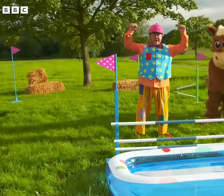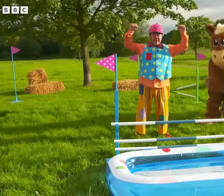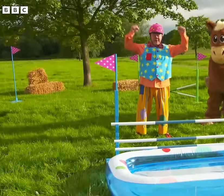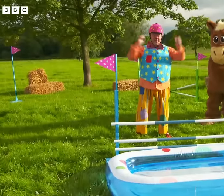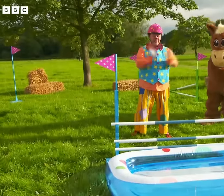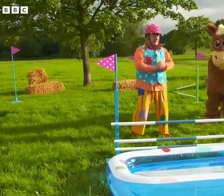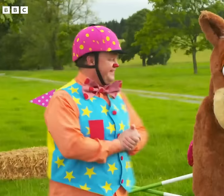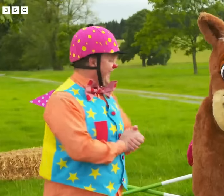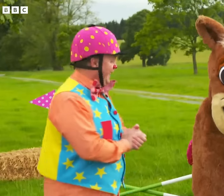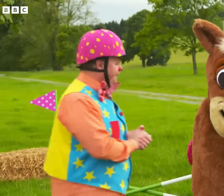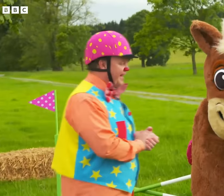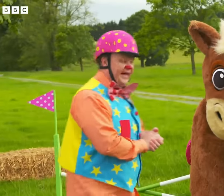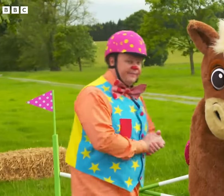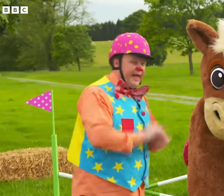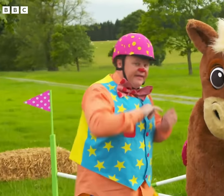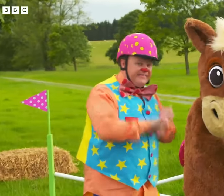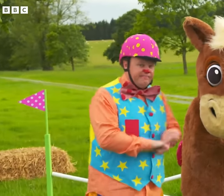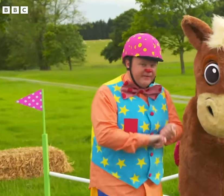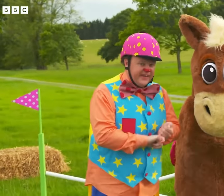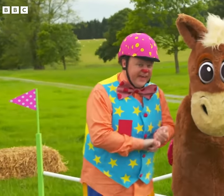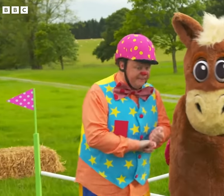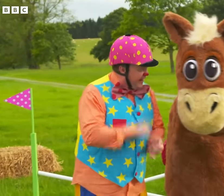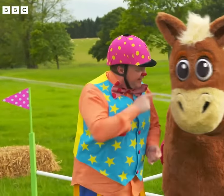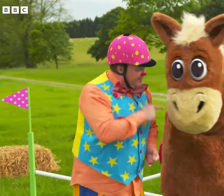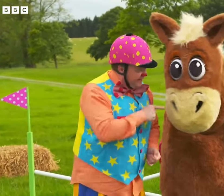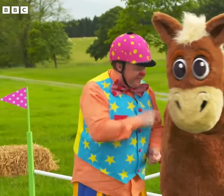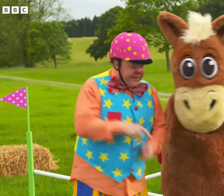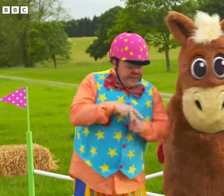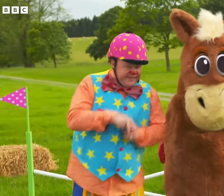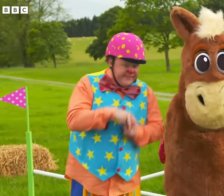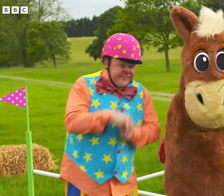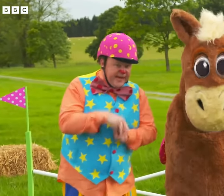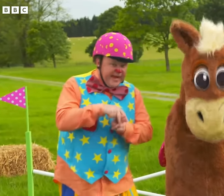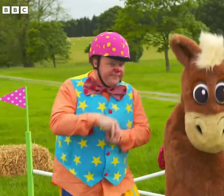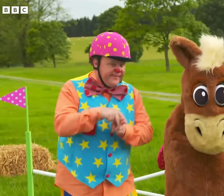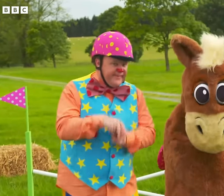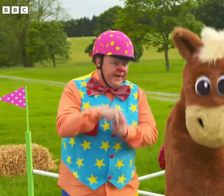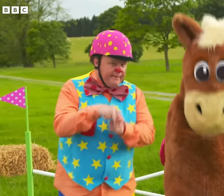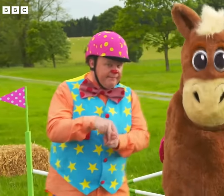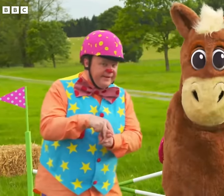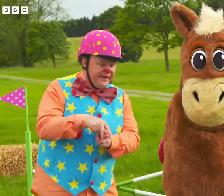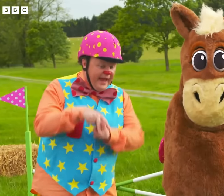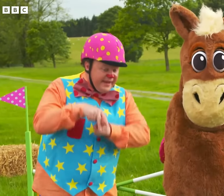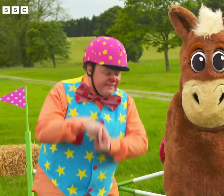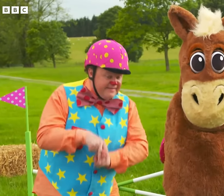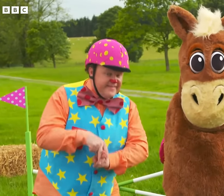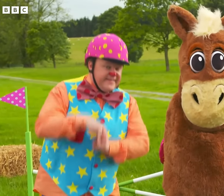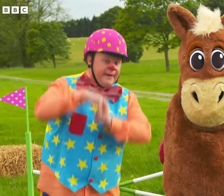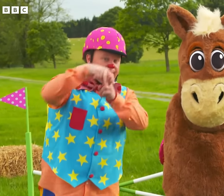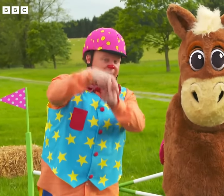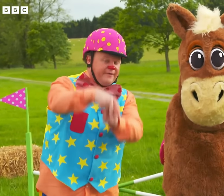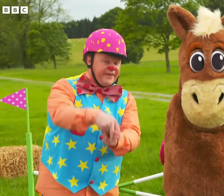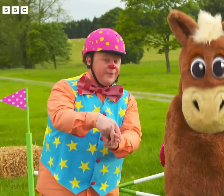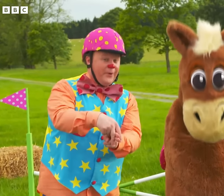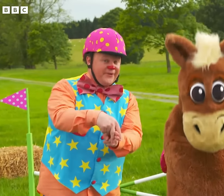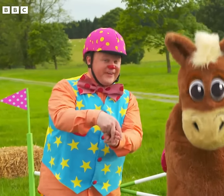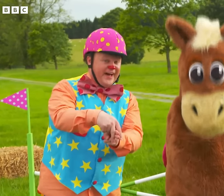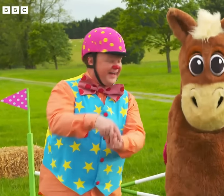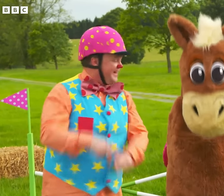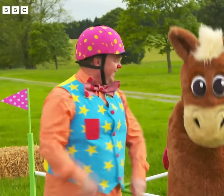Woohoo! Now, Spotty, you're going to run up to the jump and jump over the water.